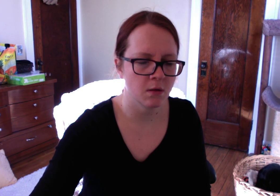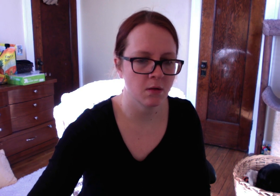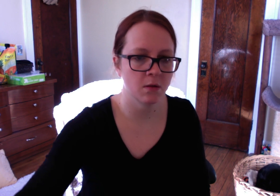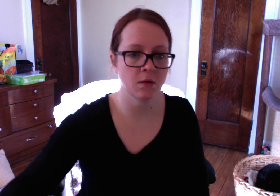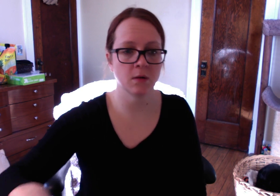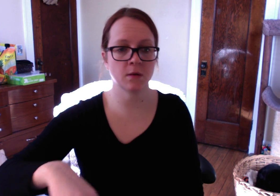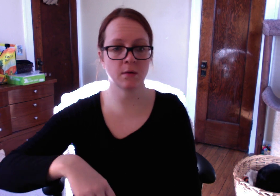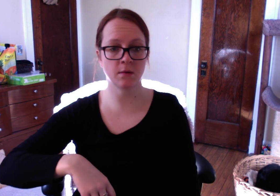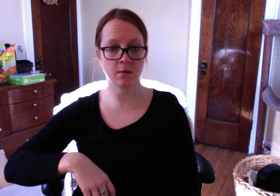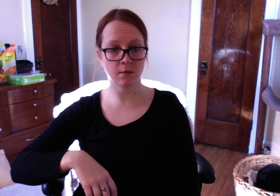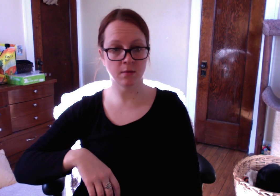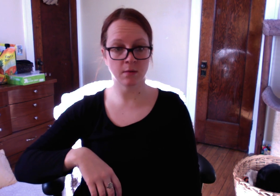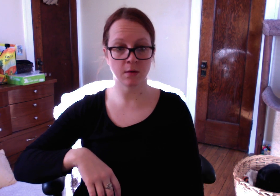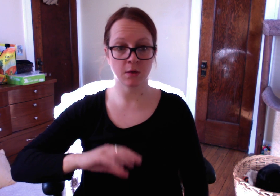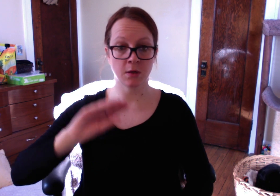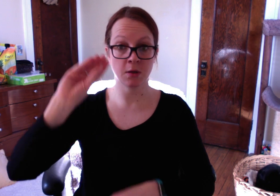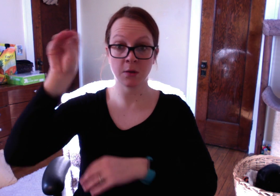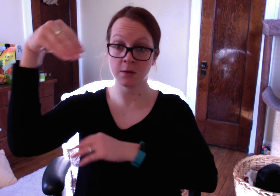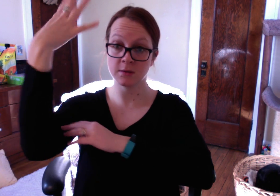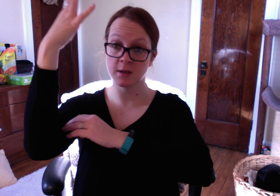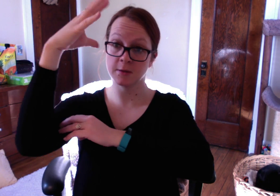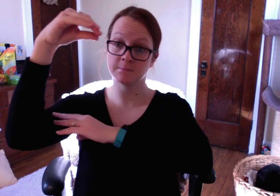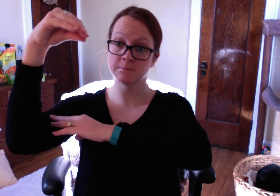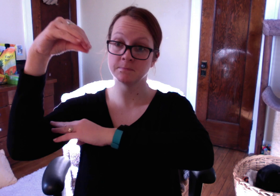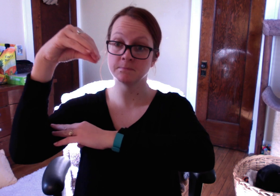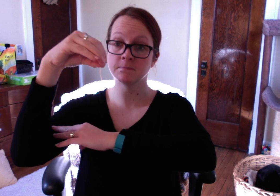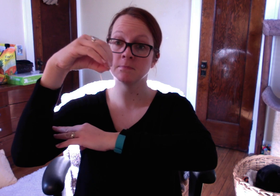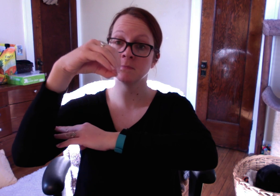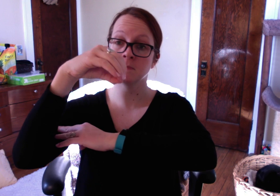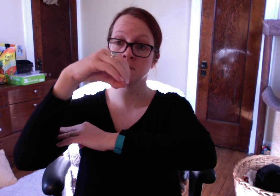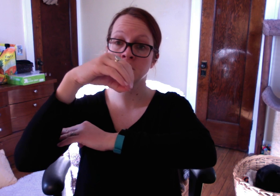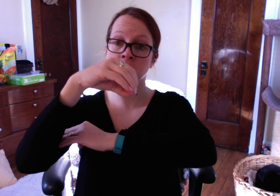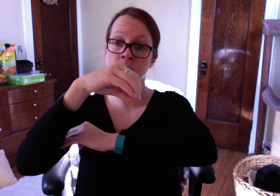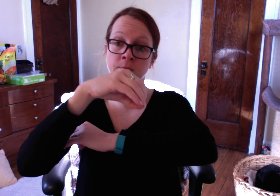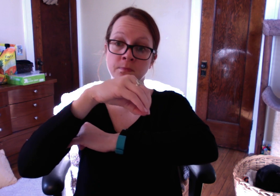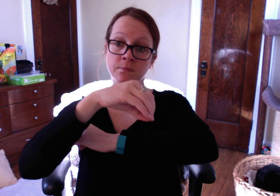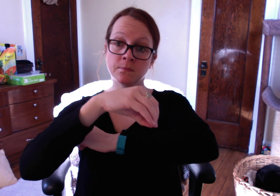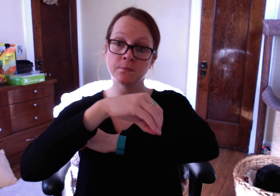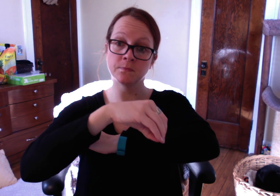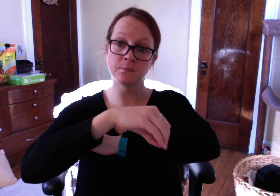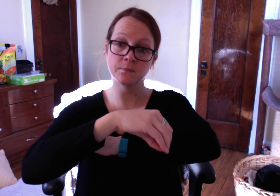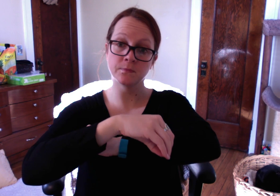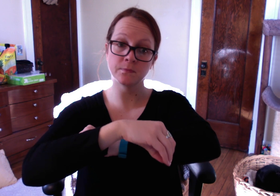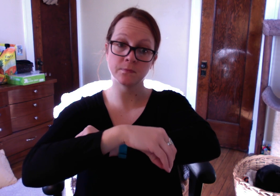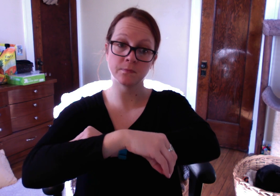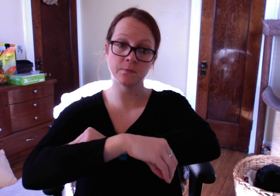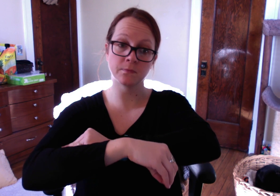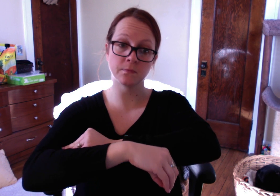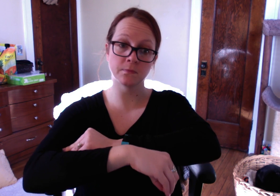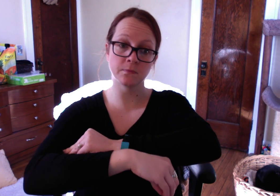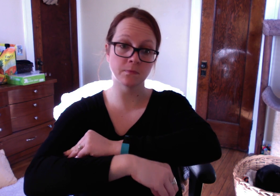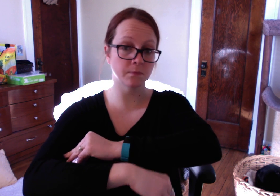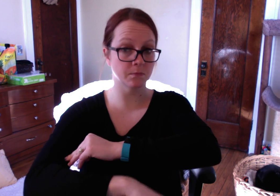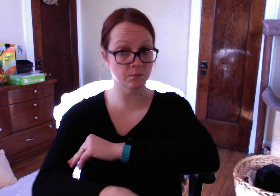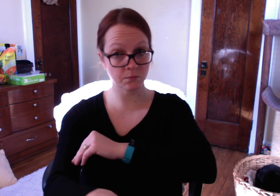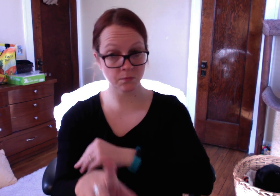At his words, the sun began to disappear behind the hills. You see, Bear